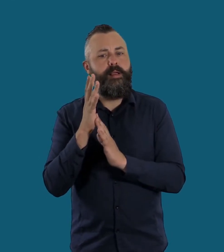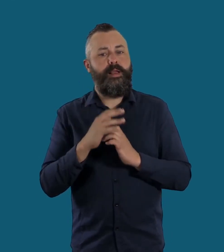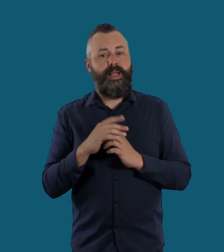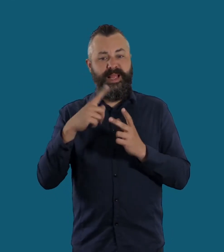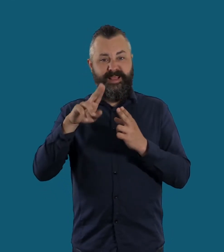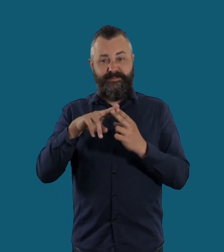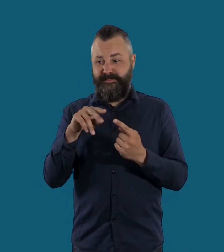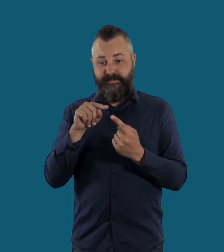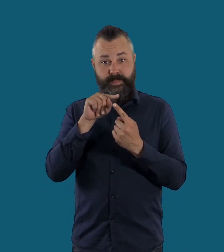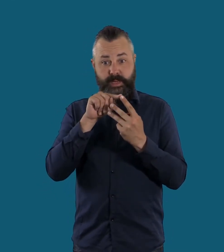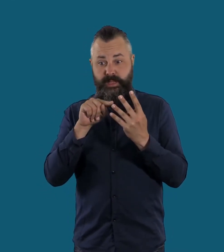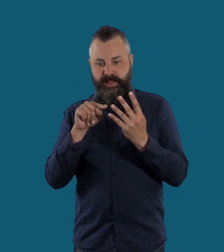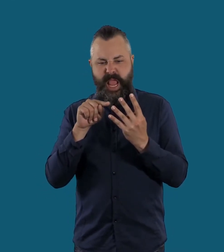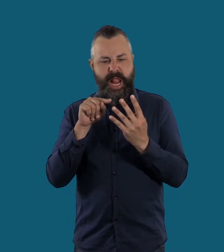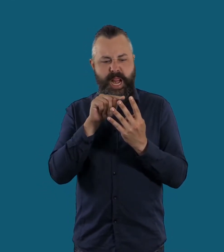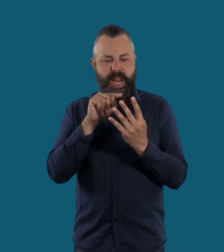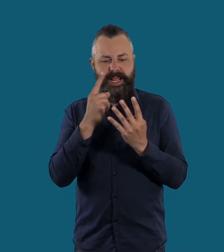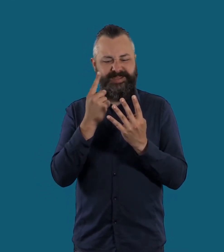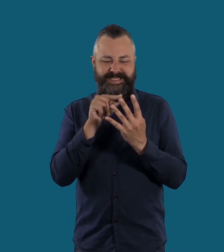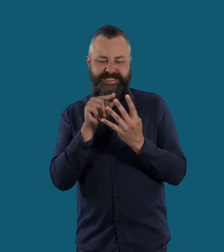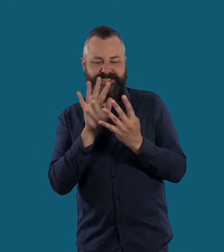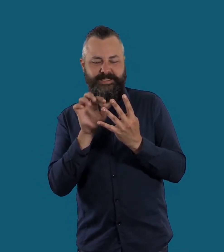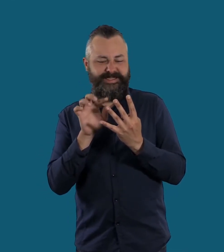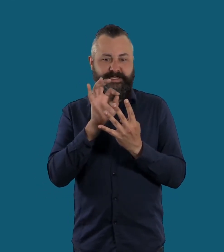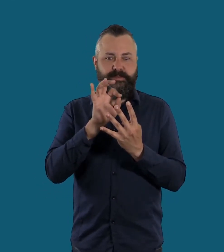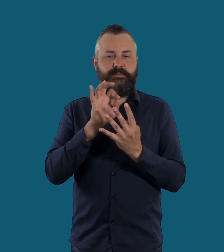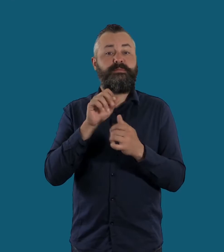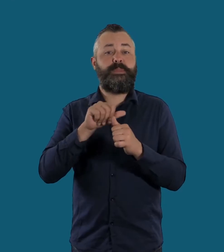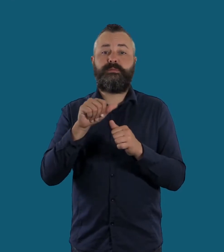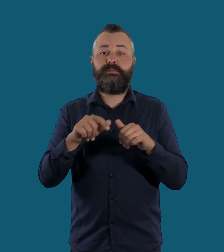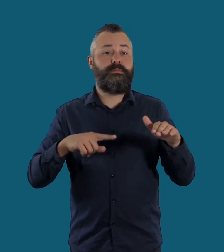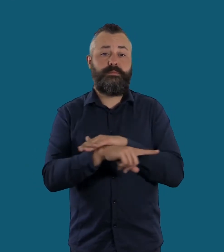If you're not prepared to the highest level, leaving bushfire-prone areas early in the day is your safest option.